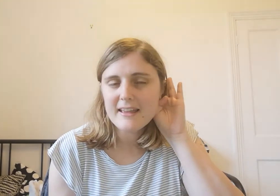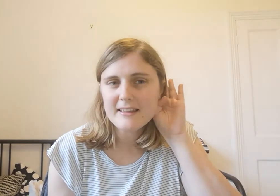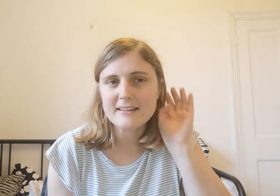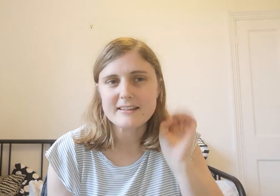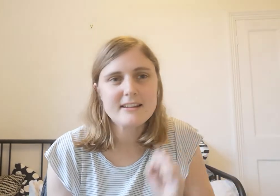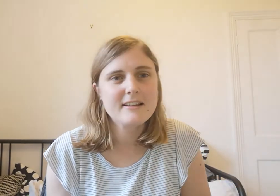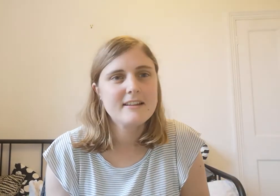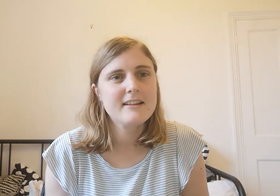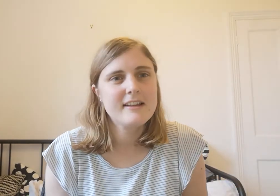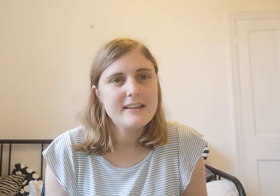Neigh!